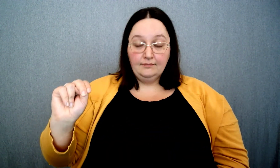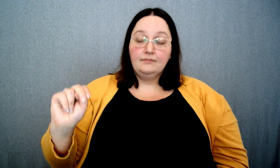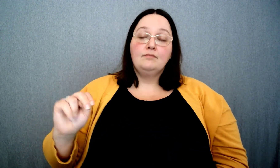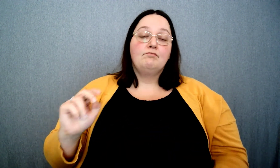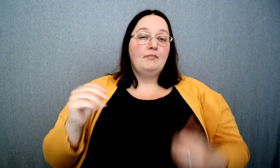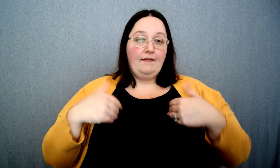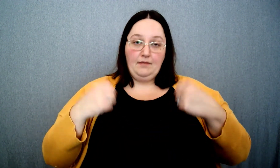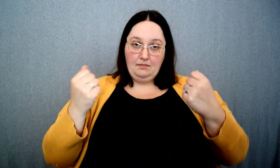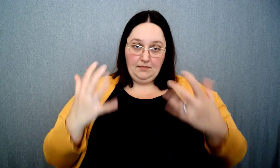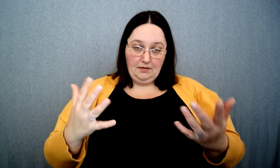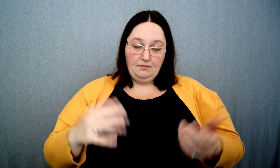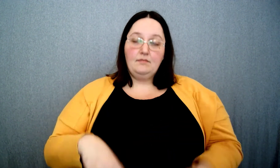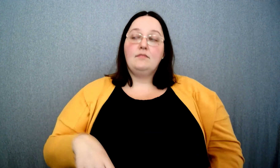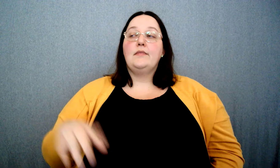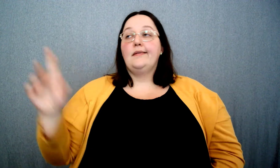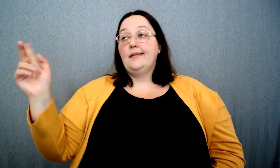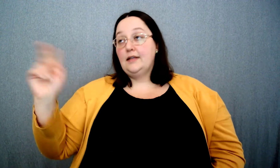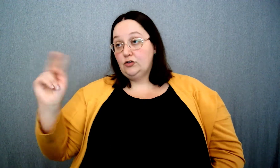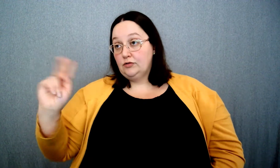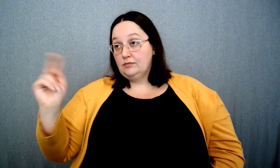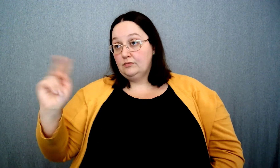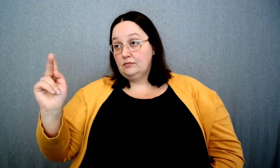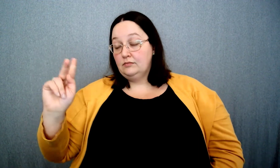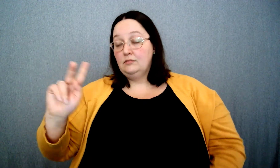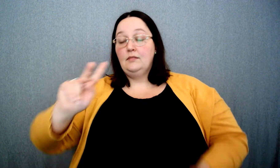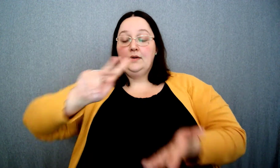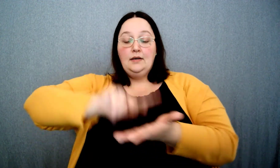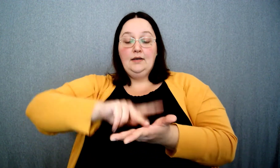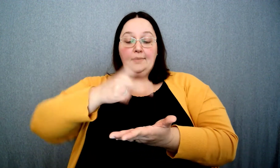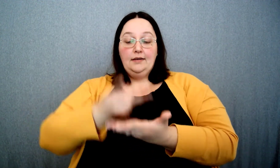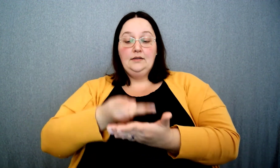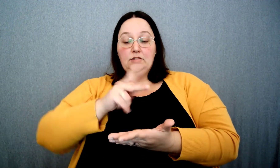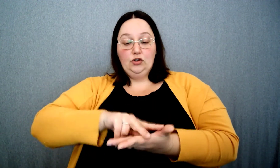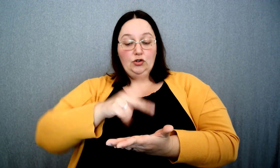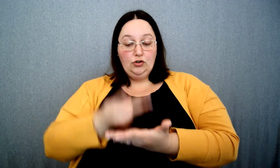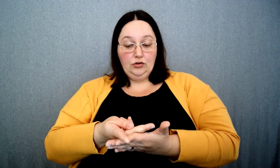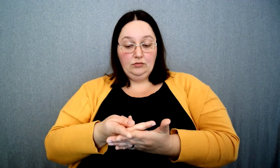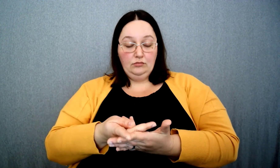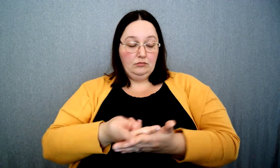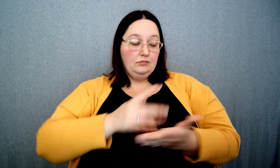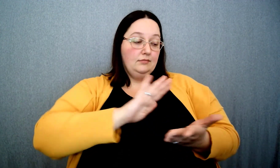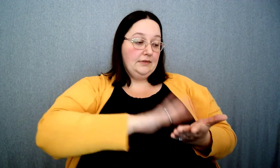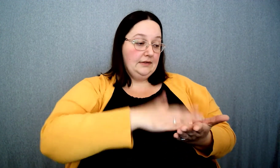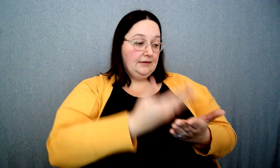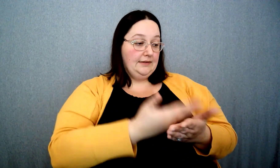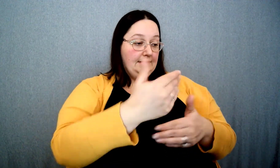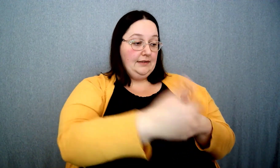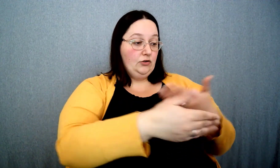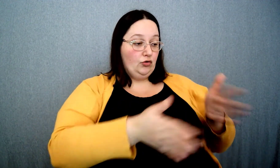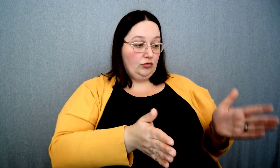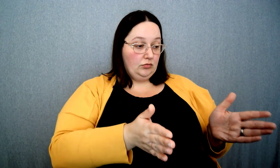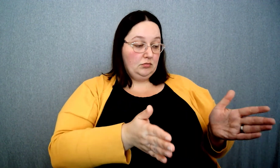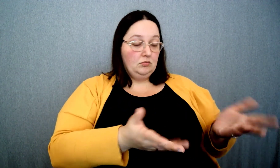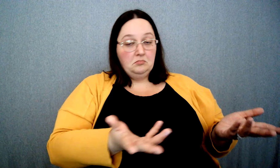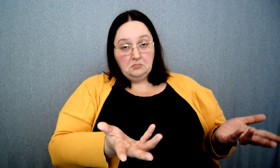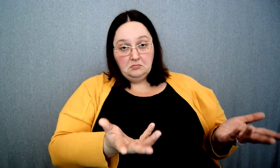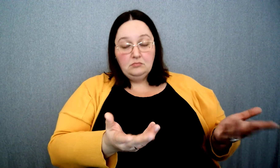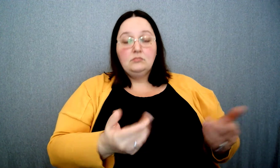There are many signs for kitchen. I will show you 3. Kitchen, kitchen, or cook room, kitchen.